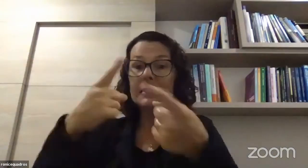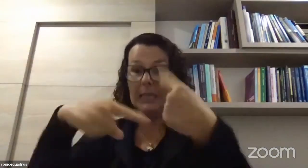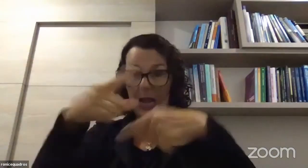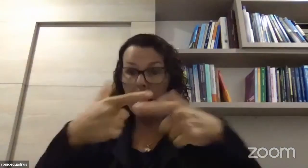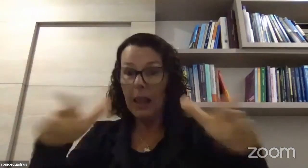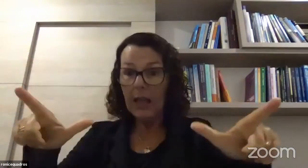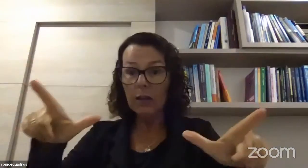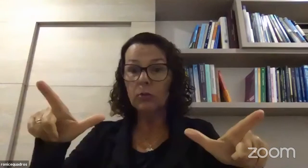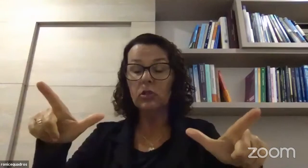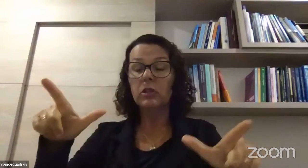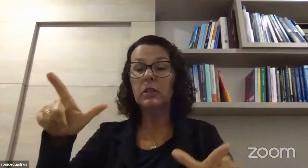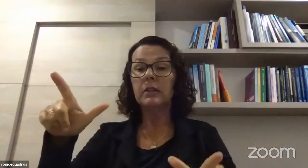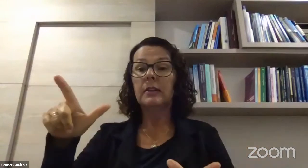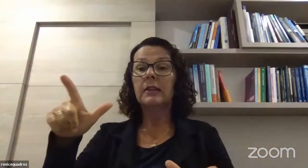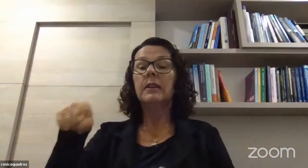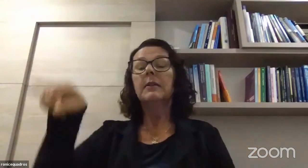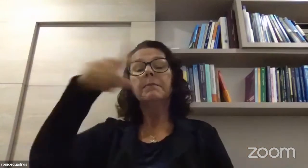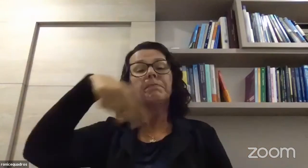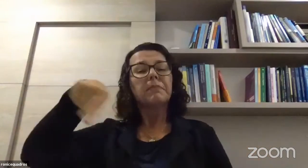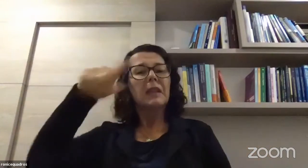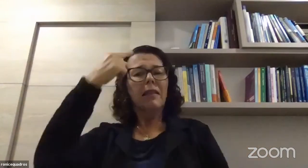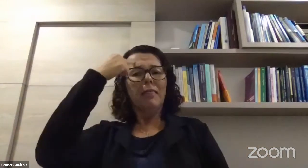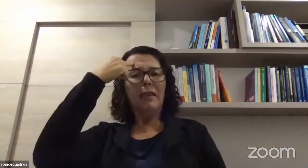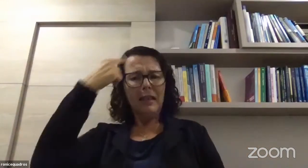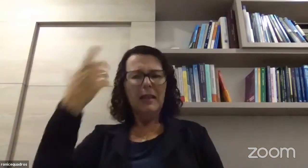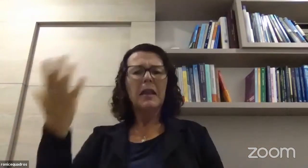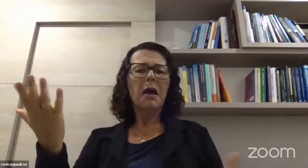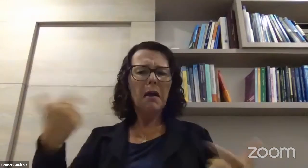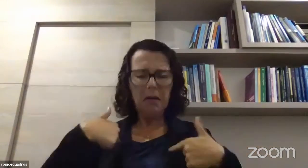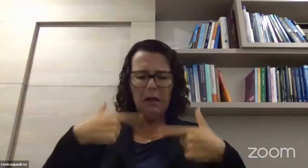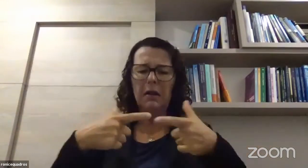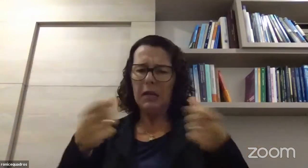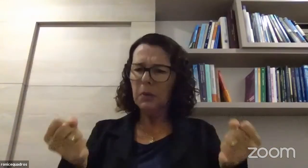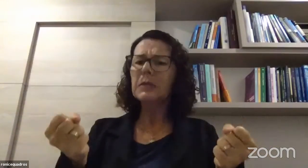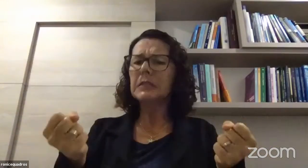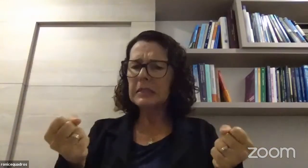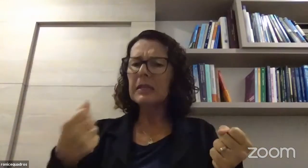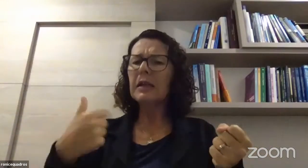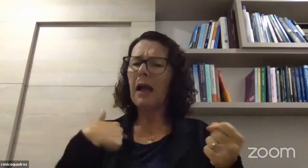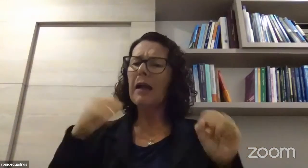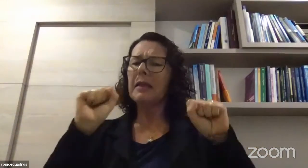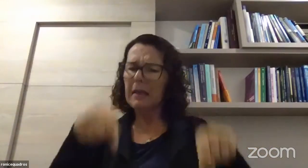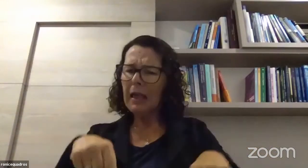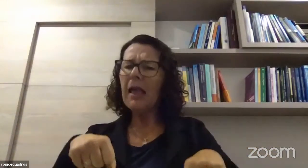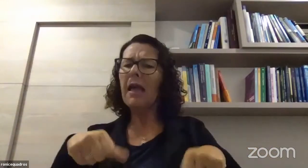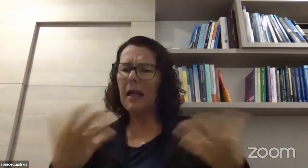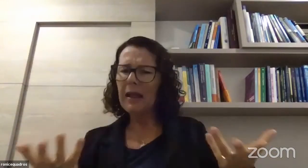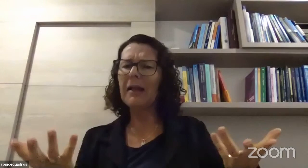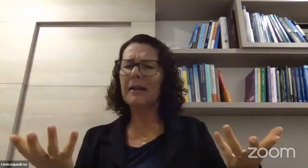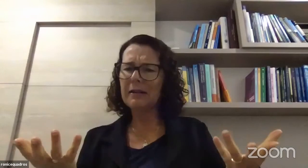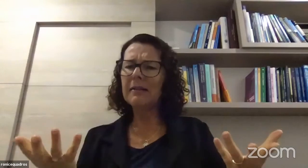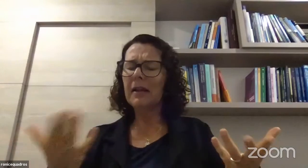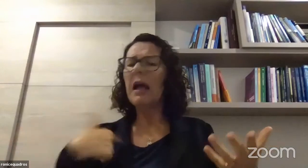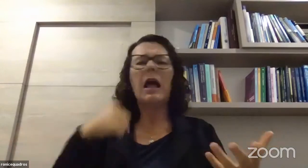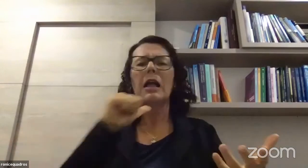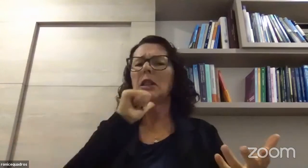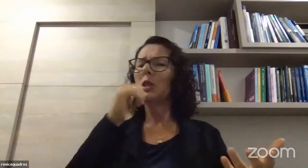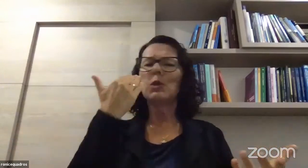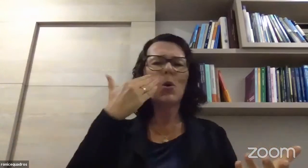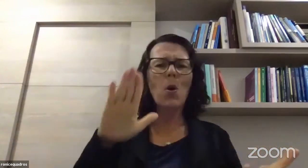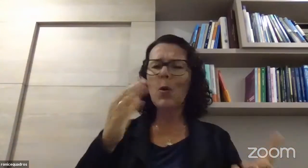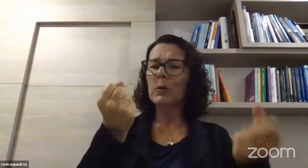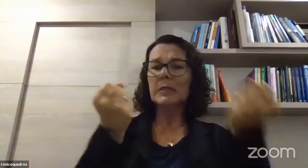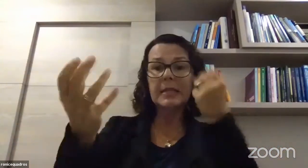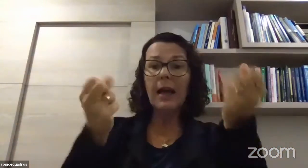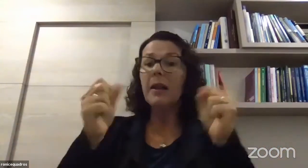Understanding the people that we're researching and understanding the language is important. Some will